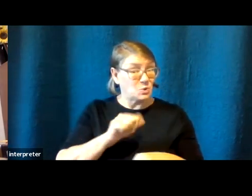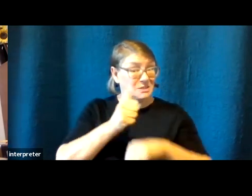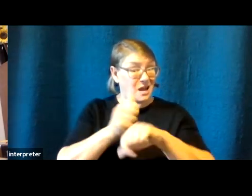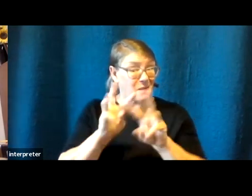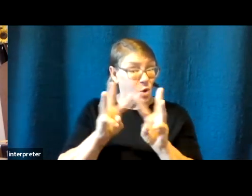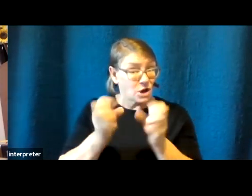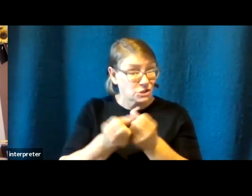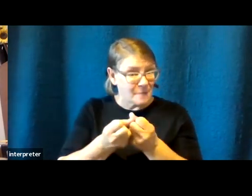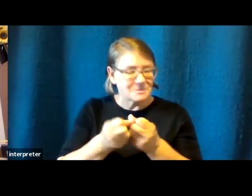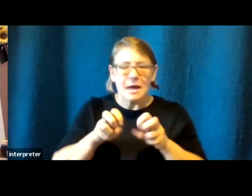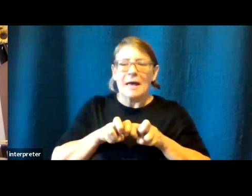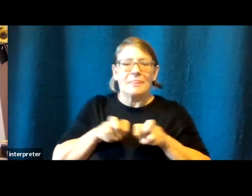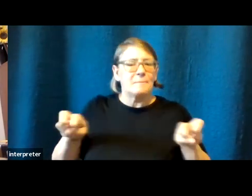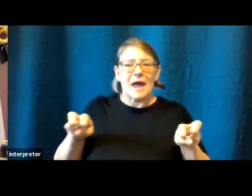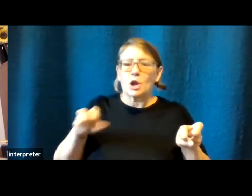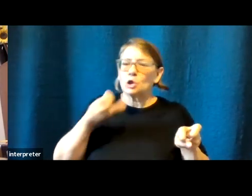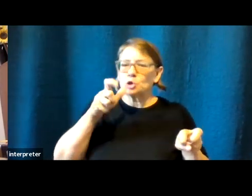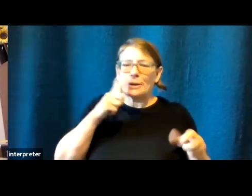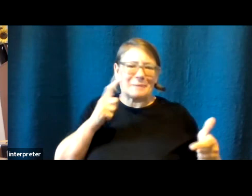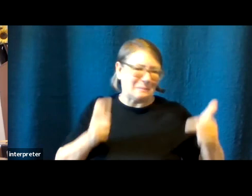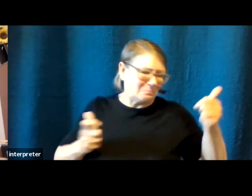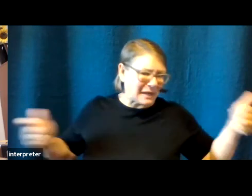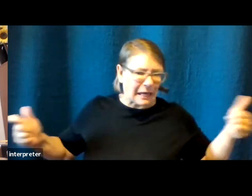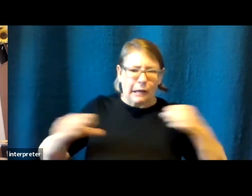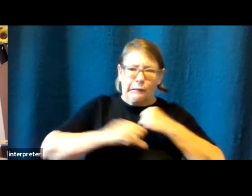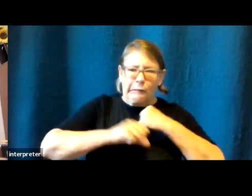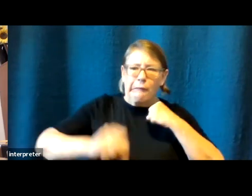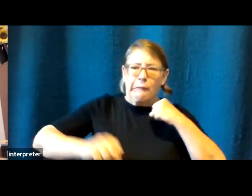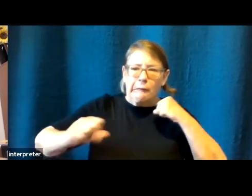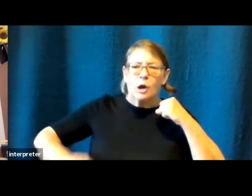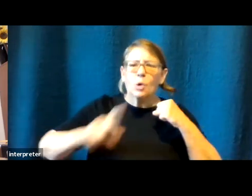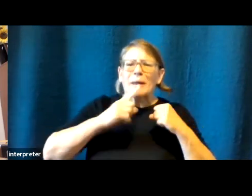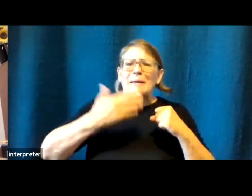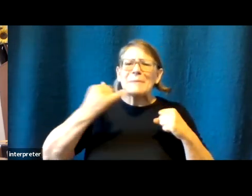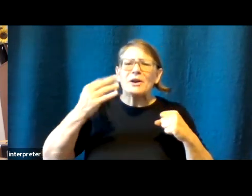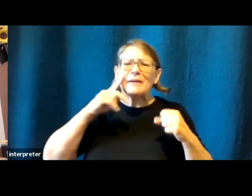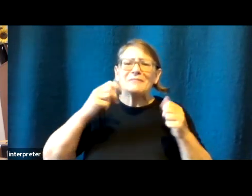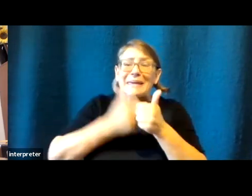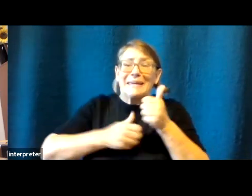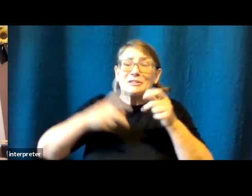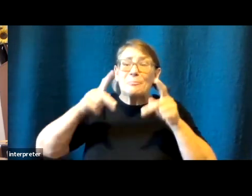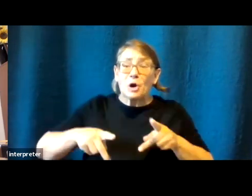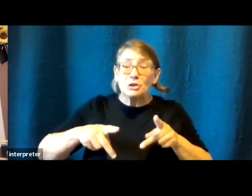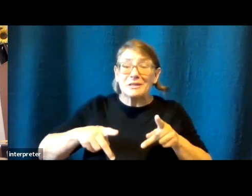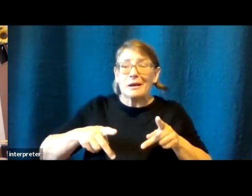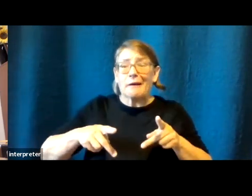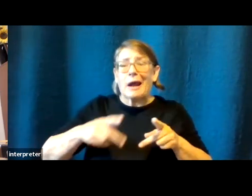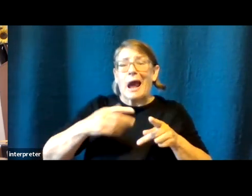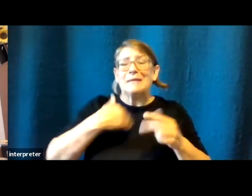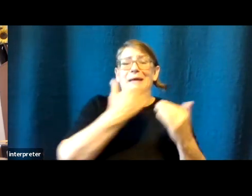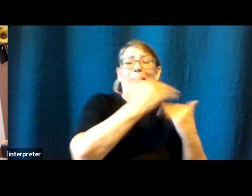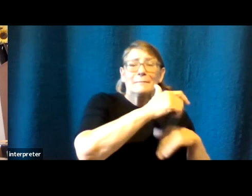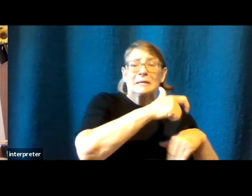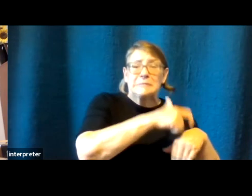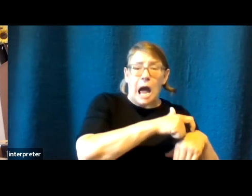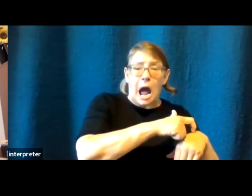that the panel should not be lengthy. It's much better if each person is really limited in time to speak and you use what